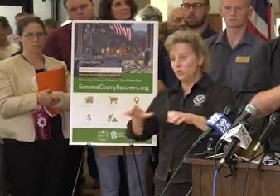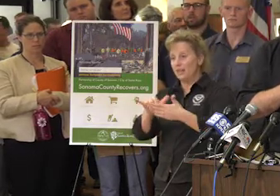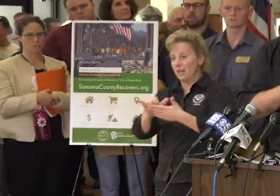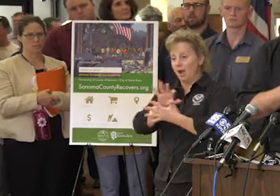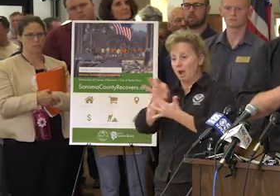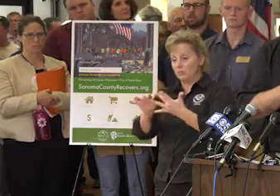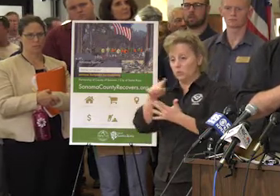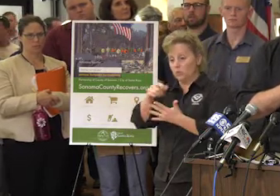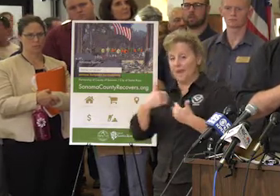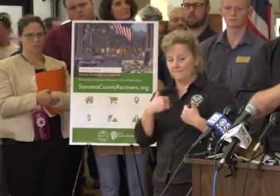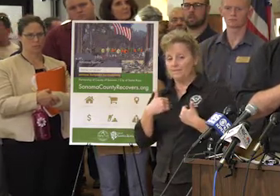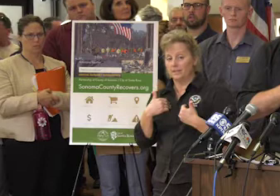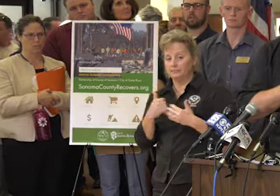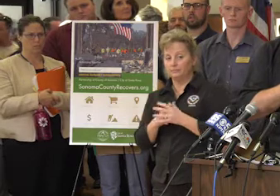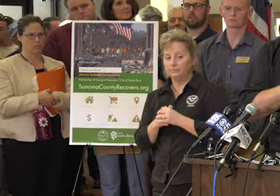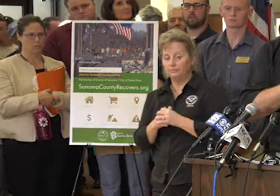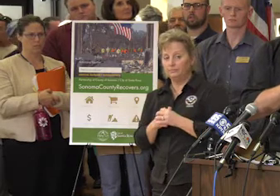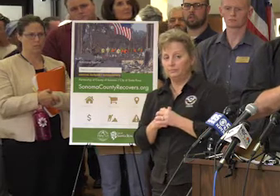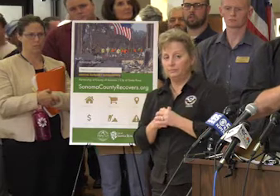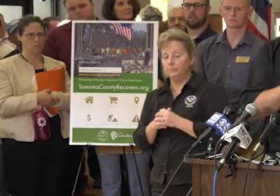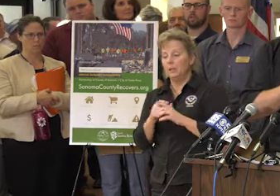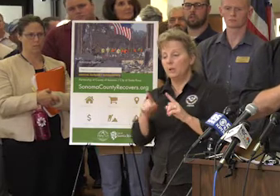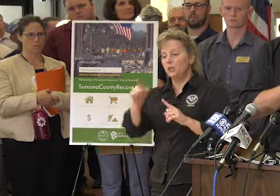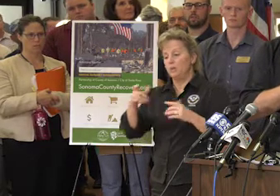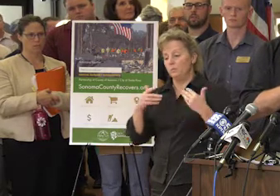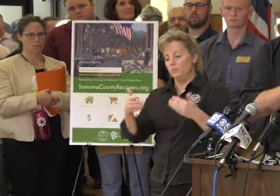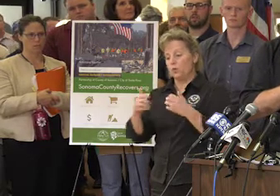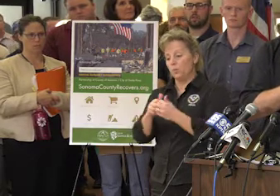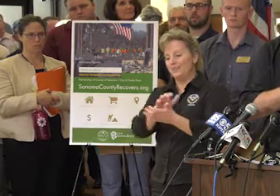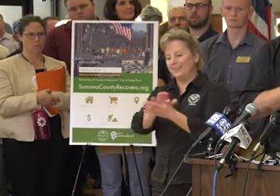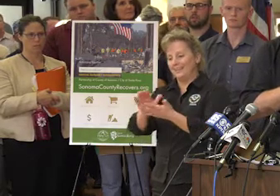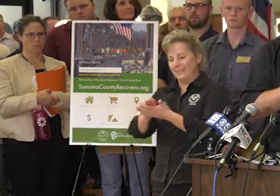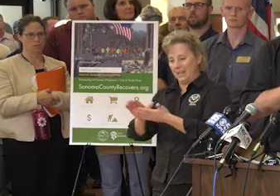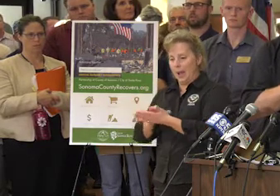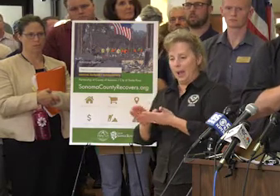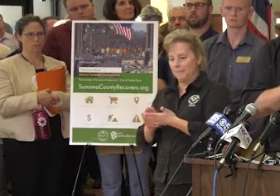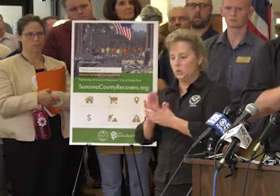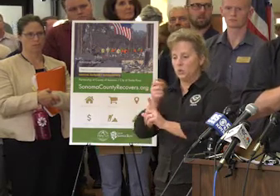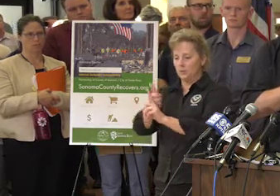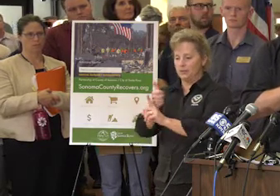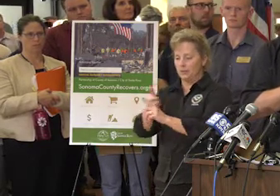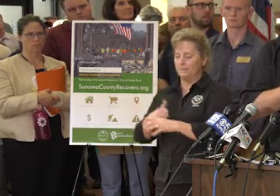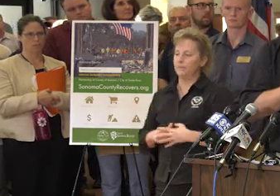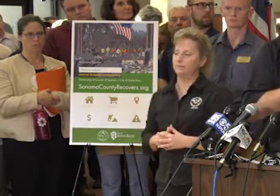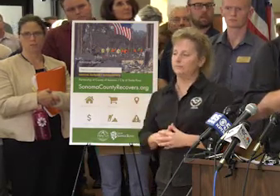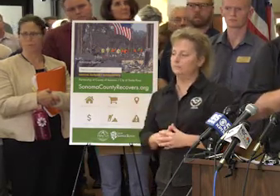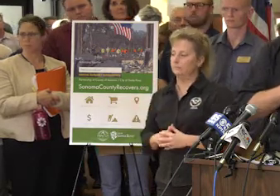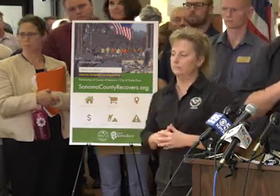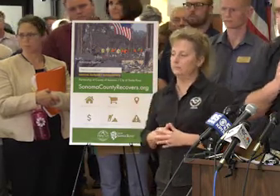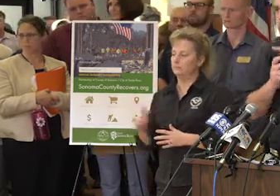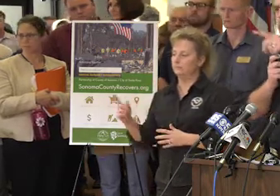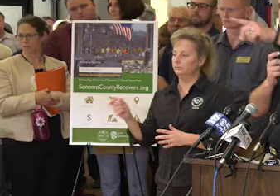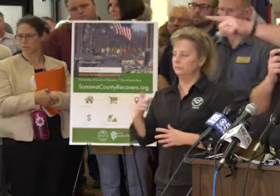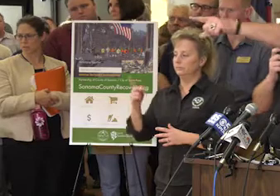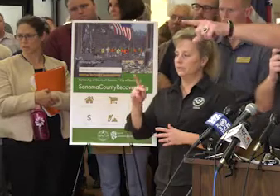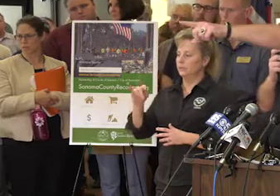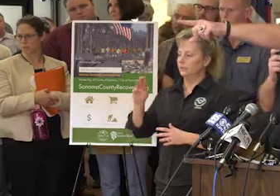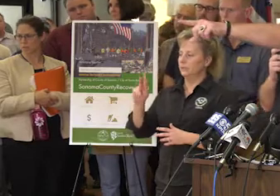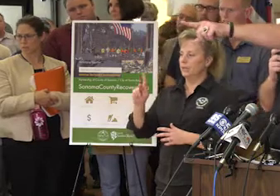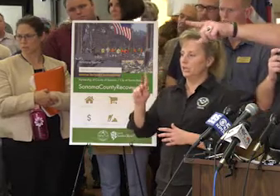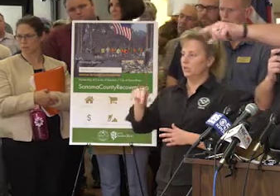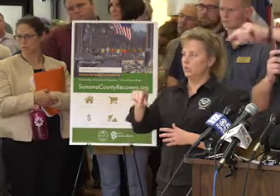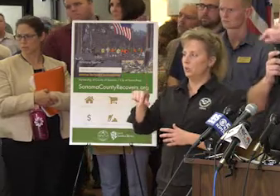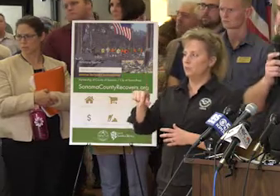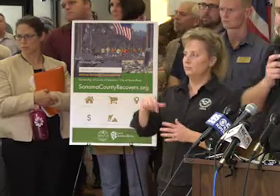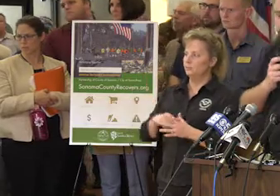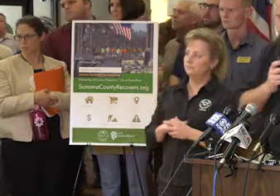that's an option you've got, but you'll need to move forward with the cleanup yourself. Gentlemen, the purple shirt's here to hit. Purple shirt right